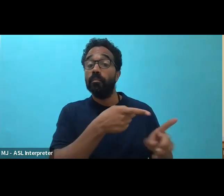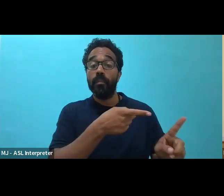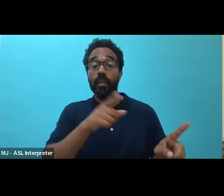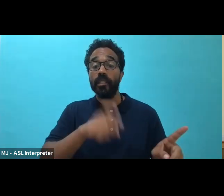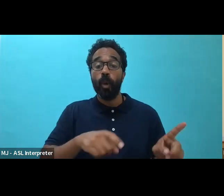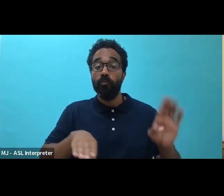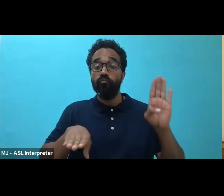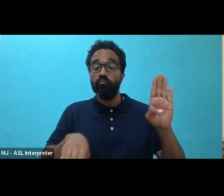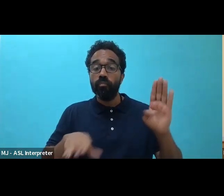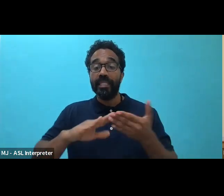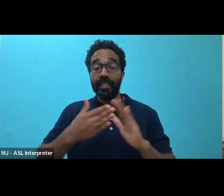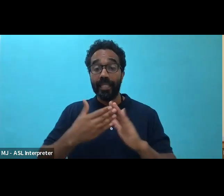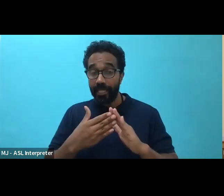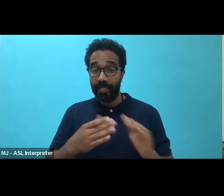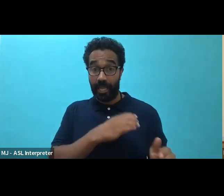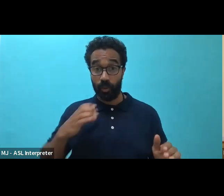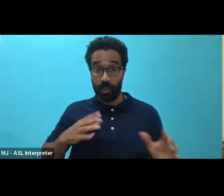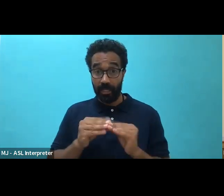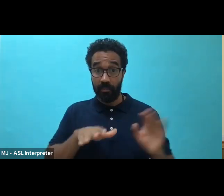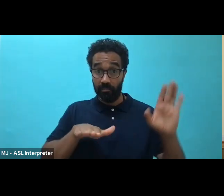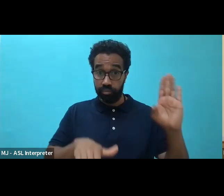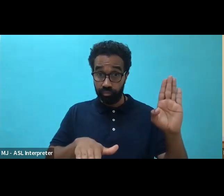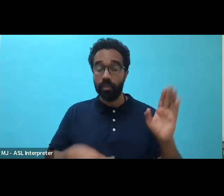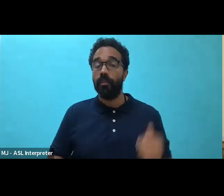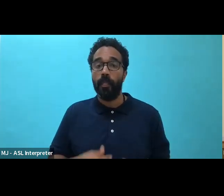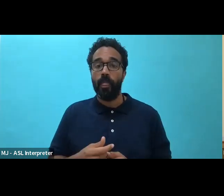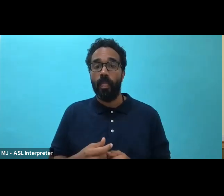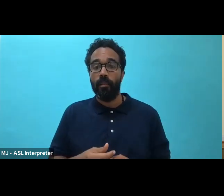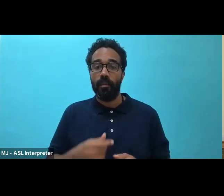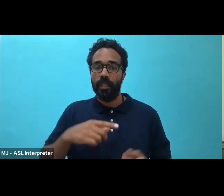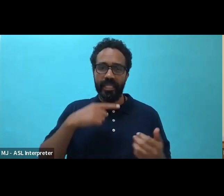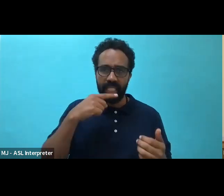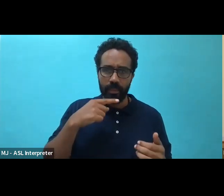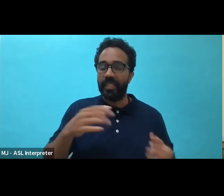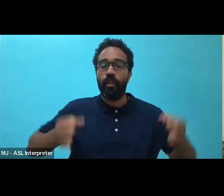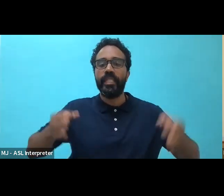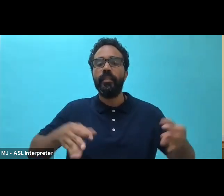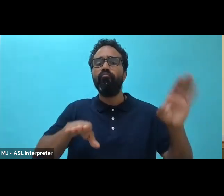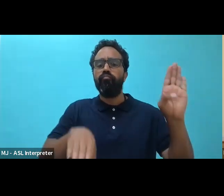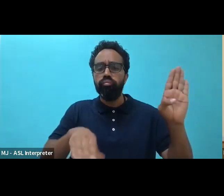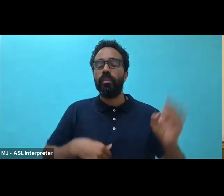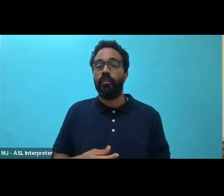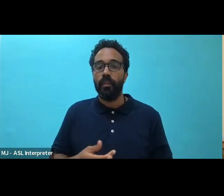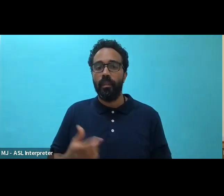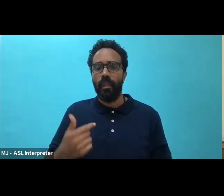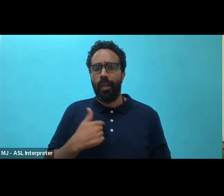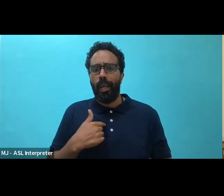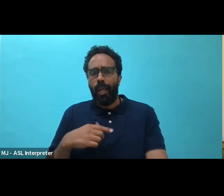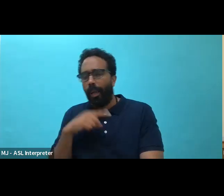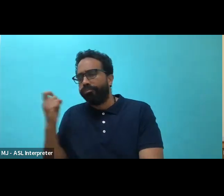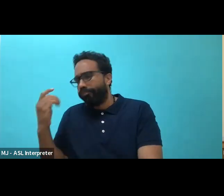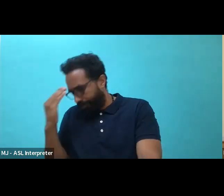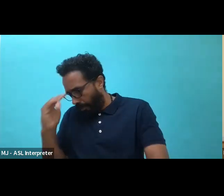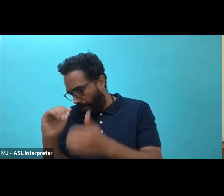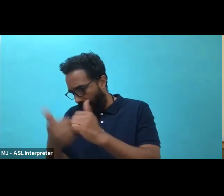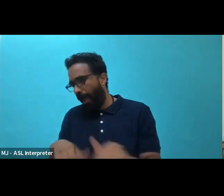city council meeting, you could, maybe a budget hearing or something, you could do it in your sleep. You don't even have to write up your comments. You've given